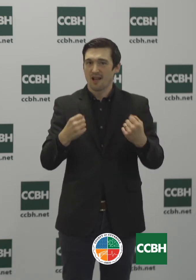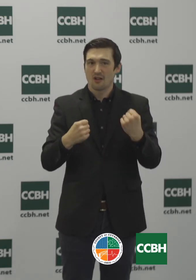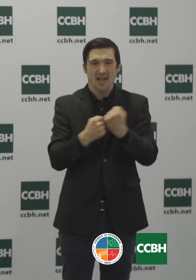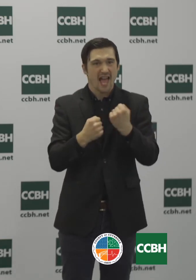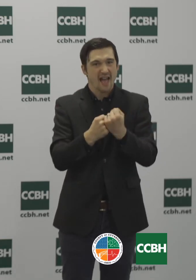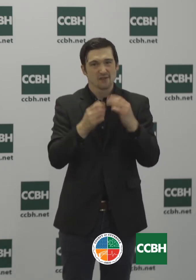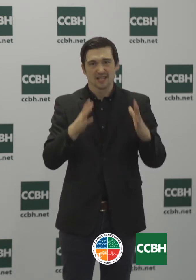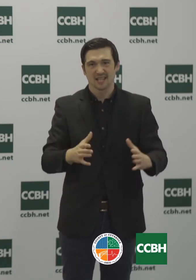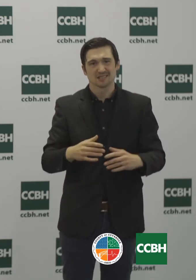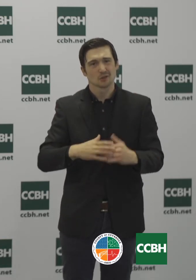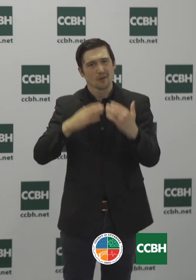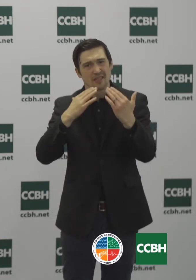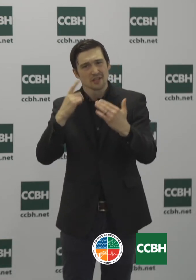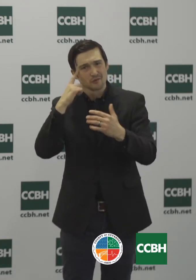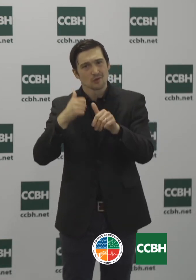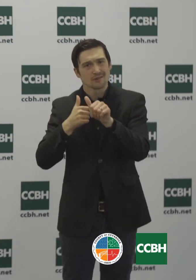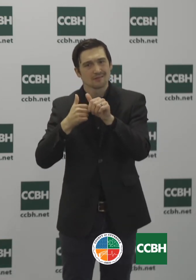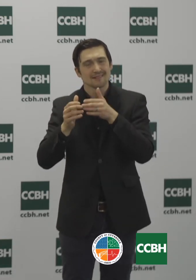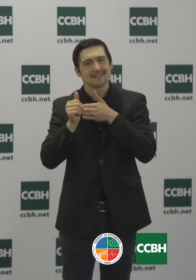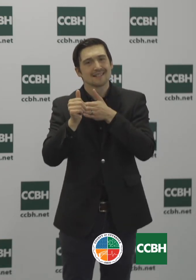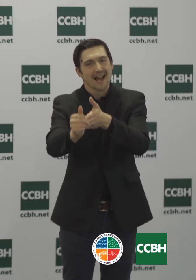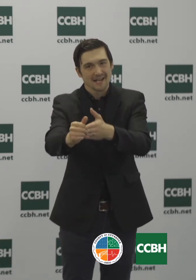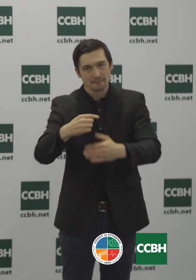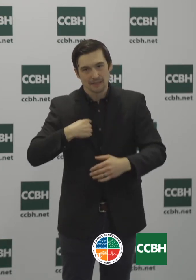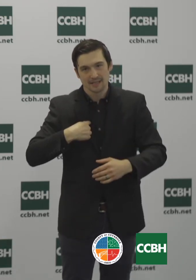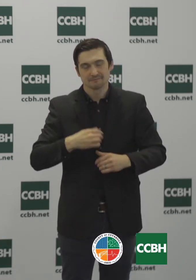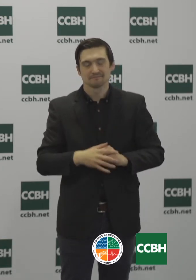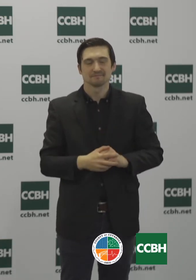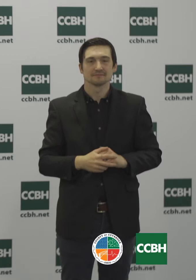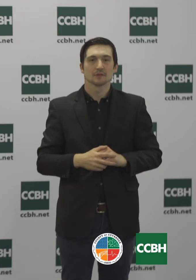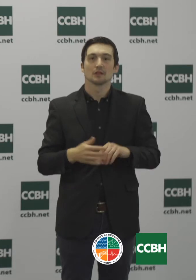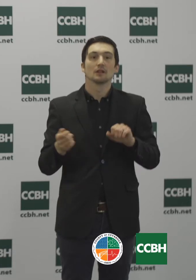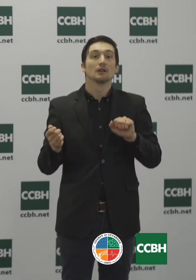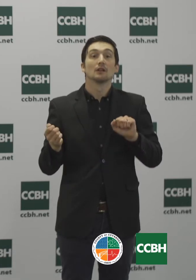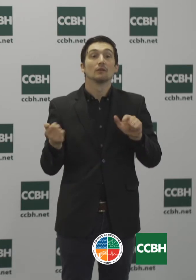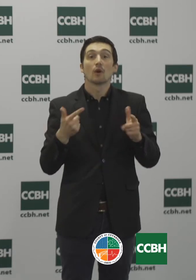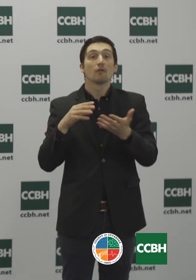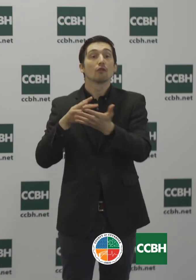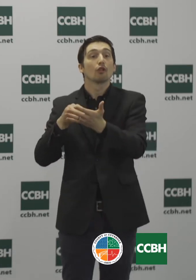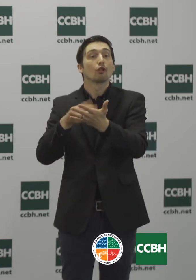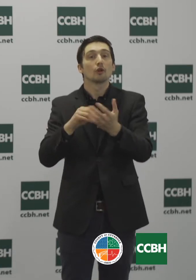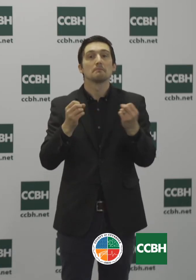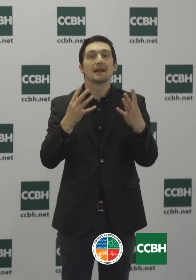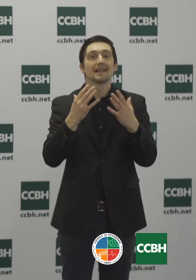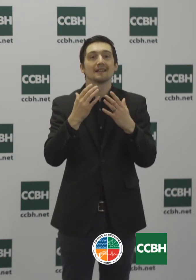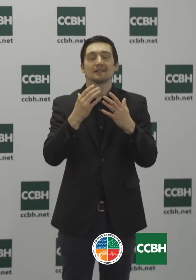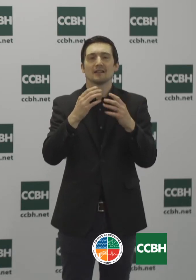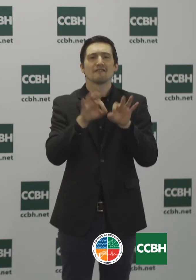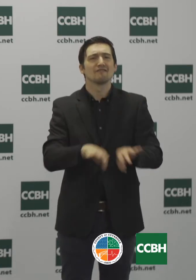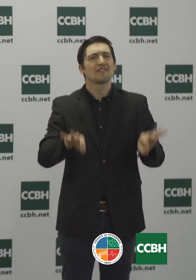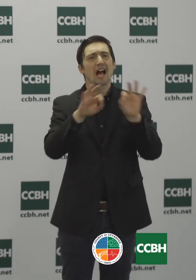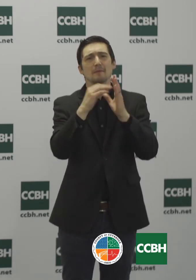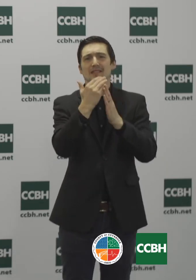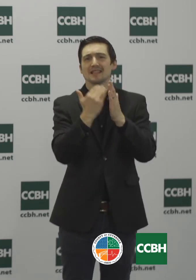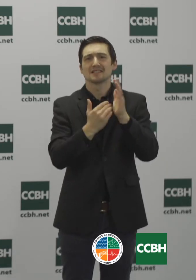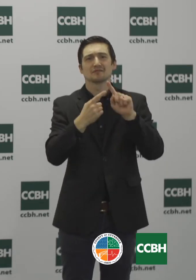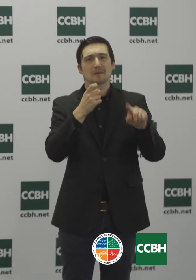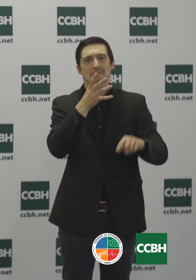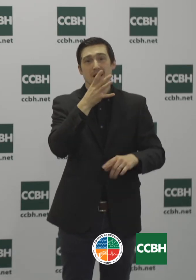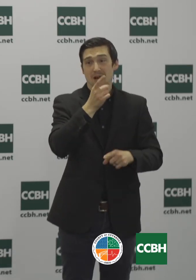and I thank you for that guidance. And so we all learned a lot of valuable lessons from our moms, and we